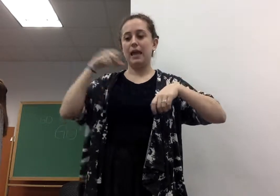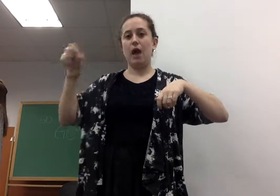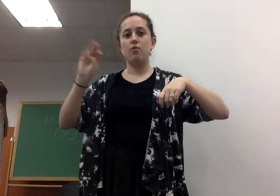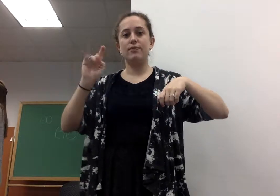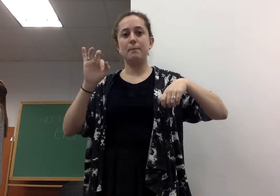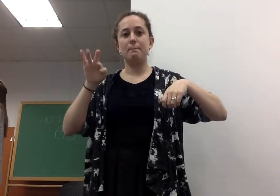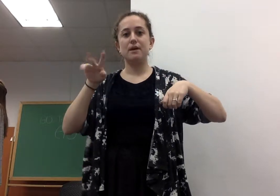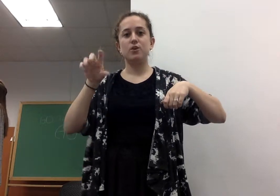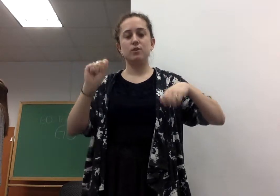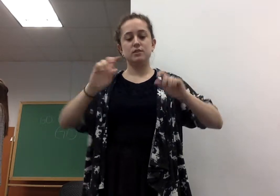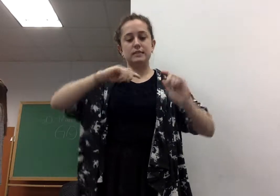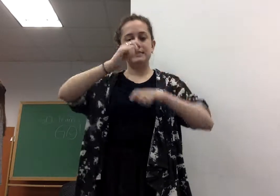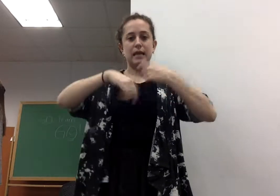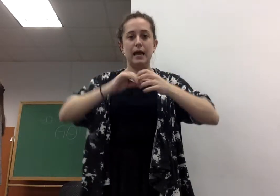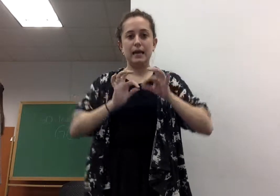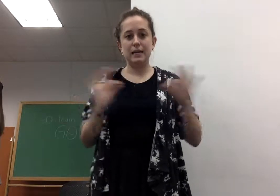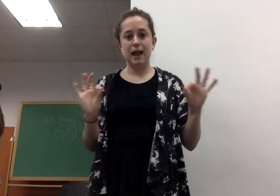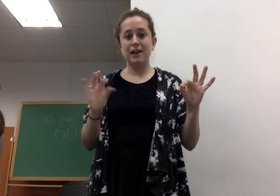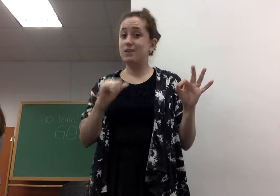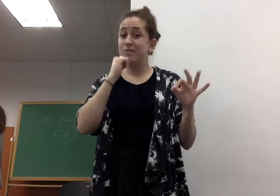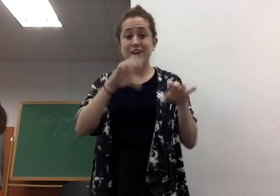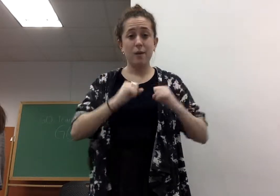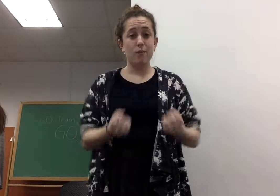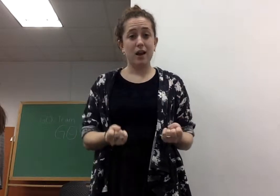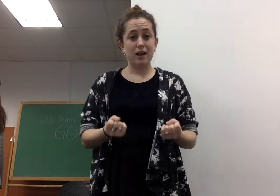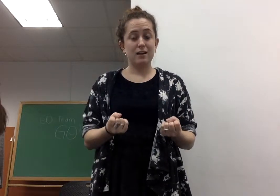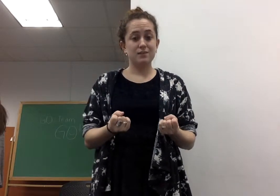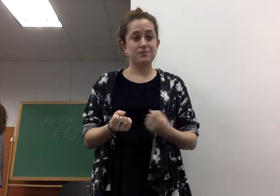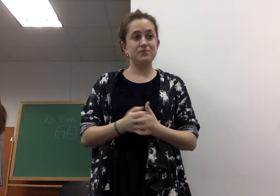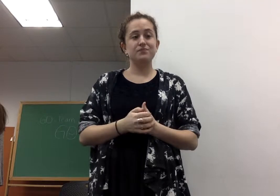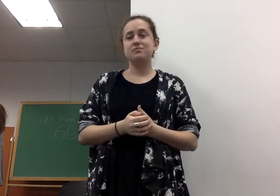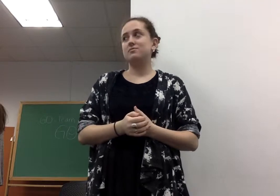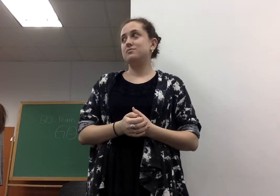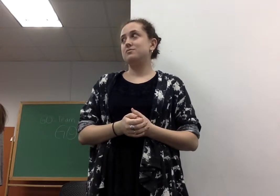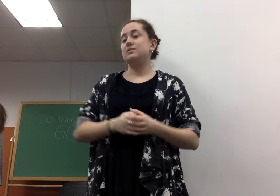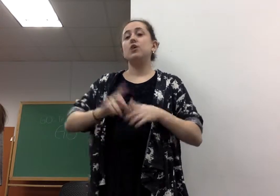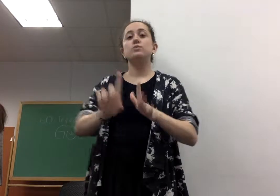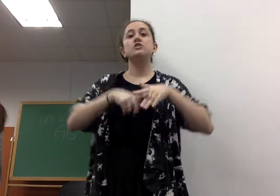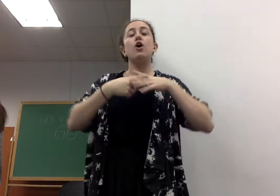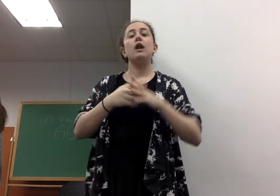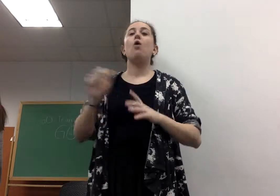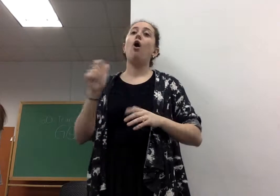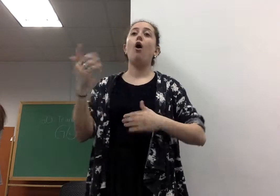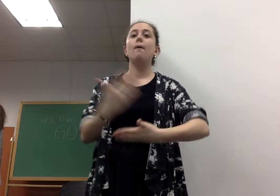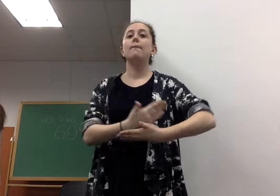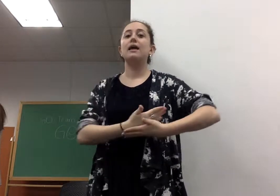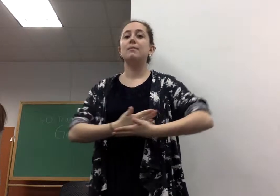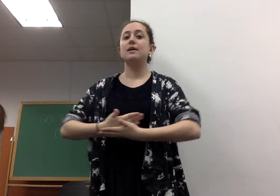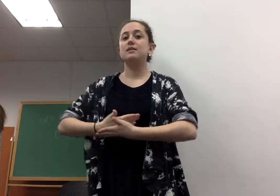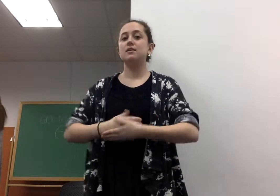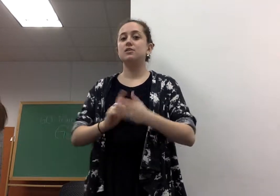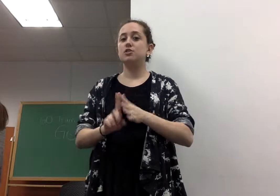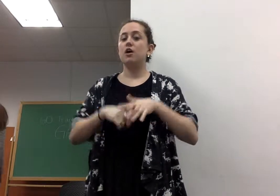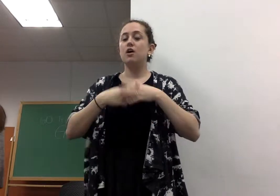So, developing bones. Most of us start out, all the babies, we start out as with cartilage. Mostly the body's made up of cartilage. Now, where